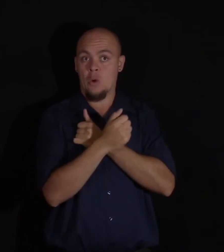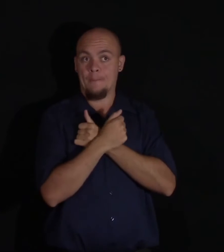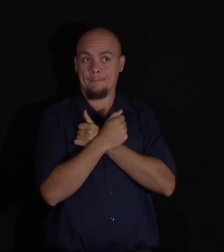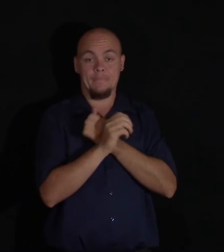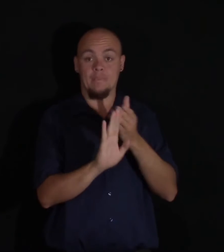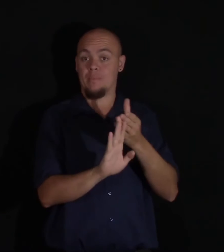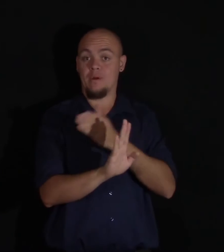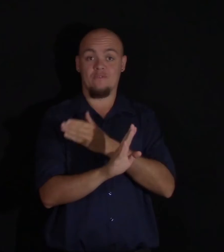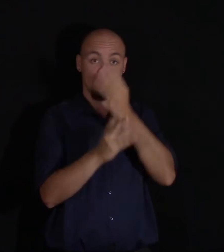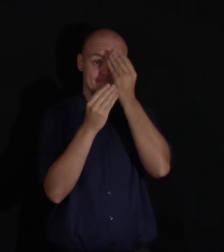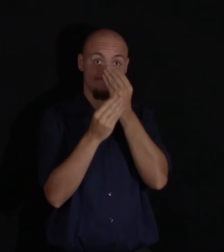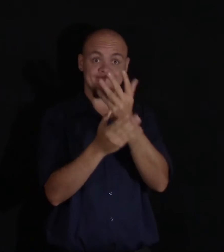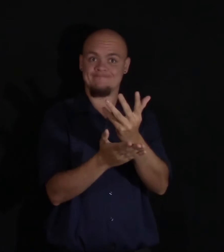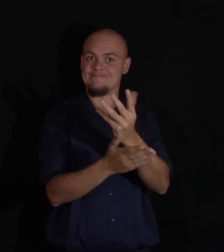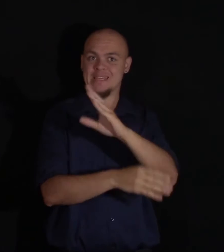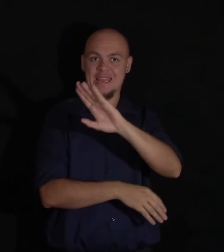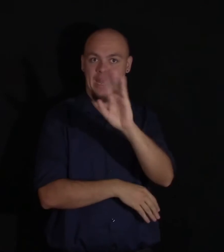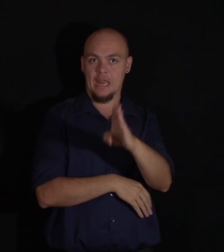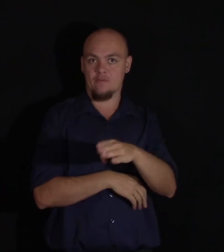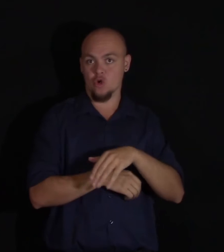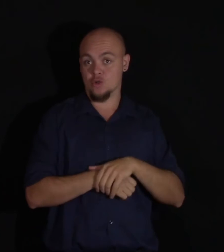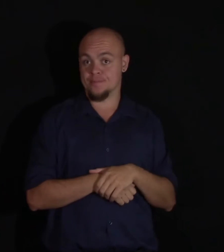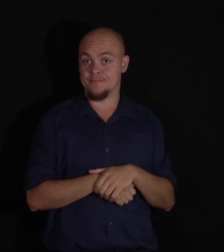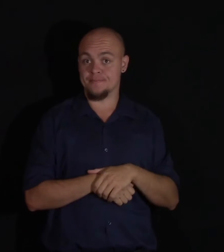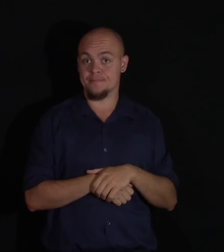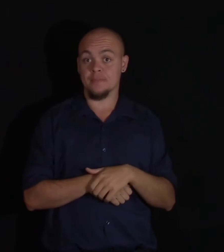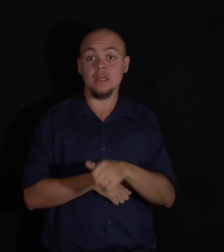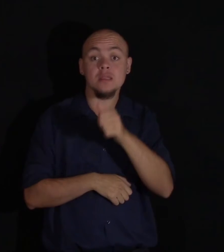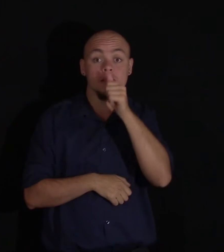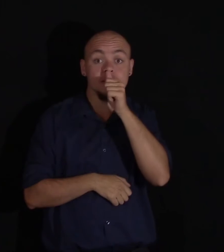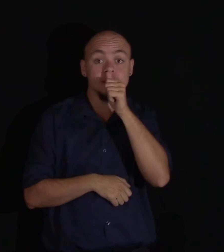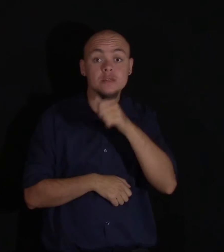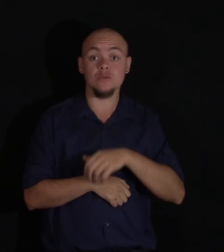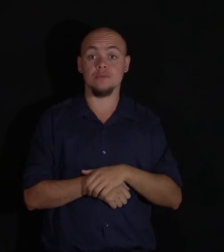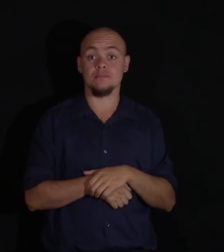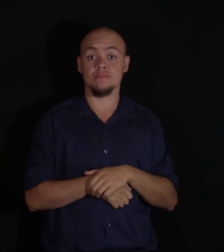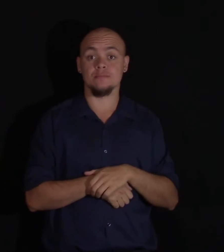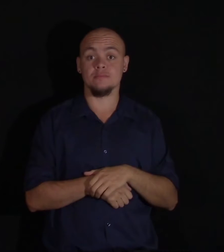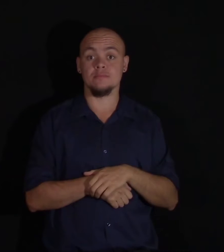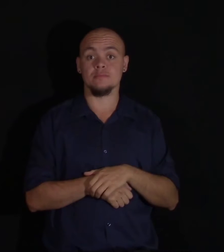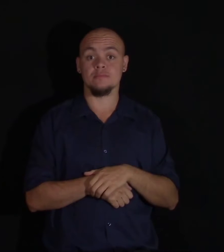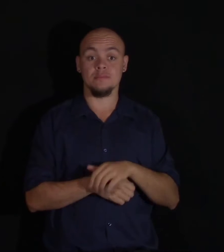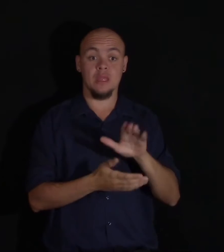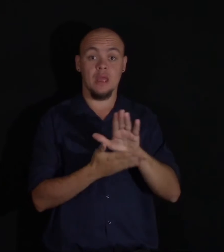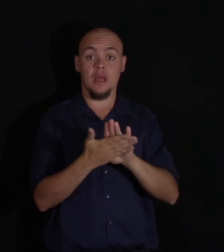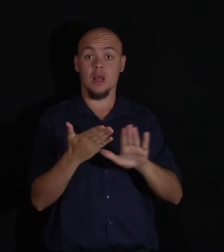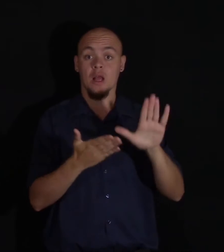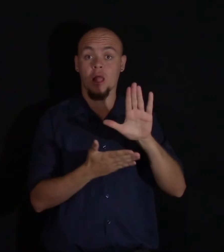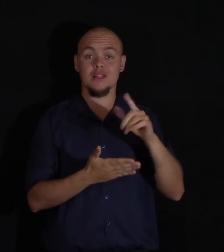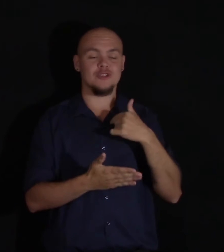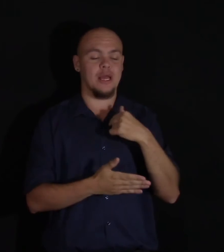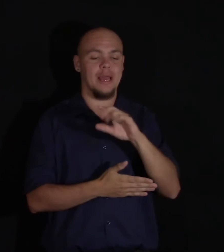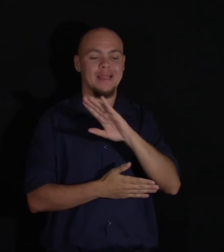before. And that secret was, I never graduated from college.